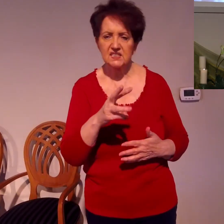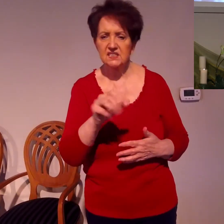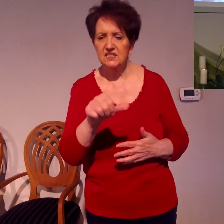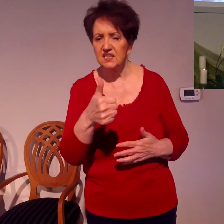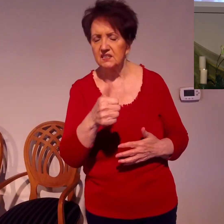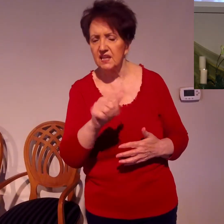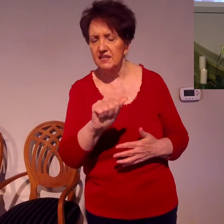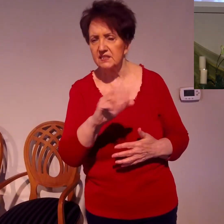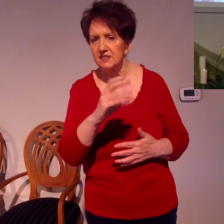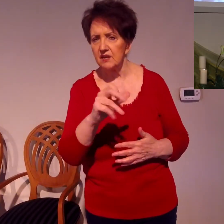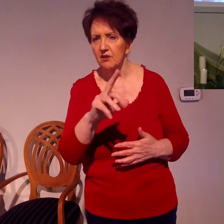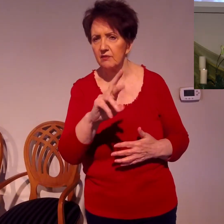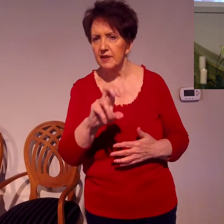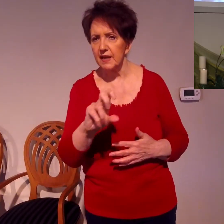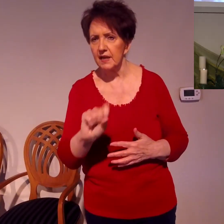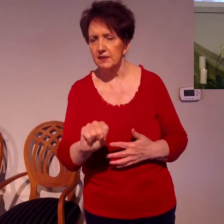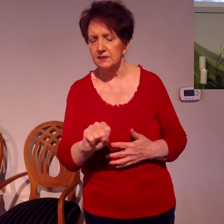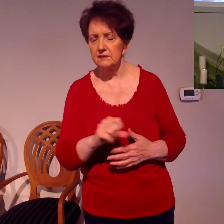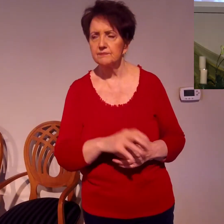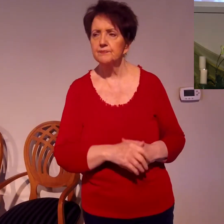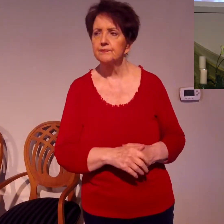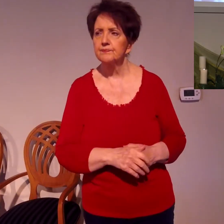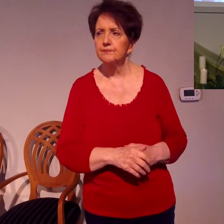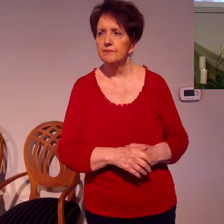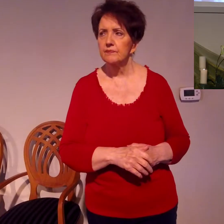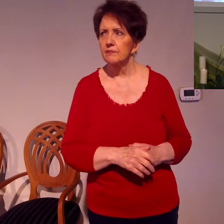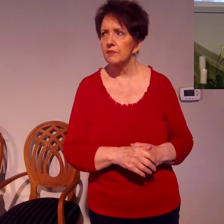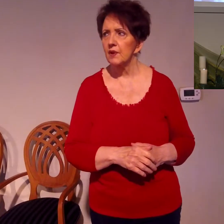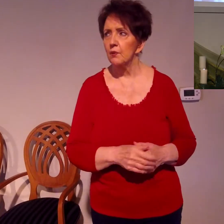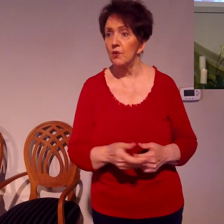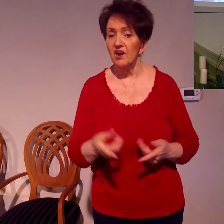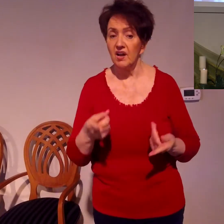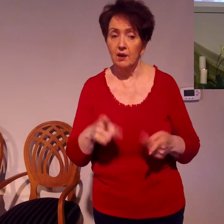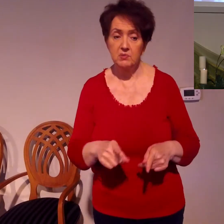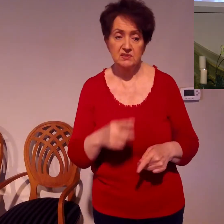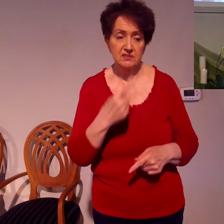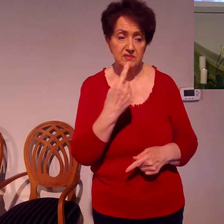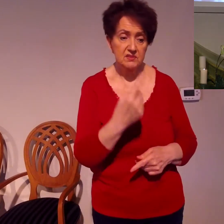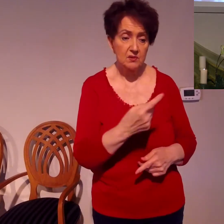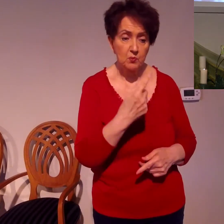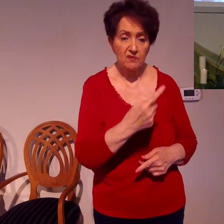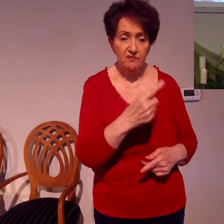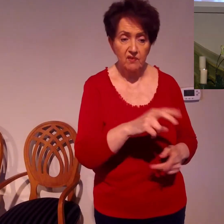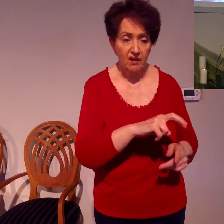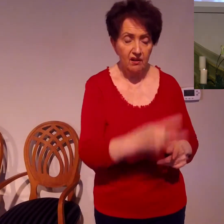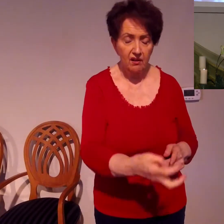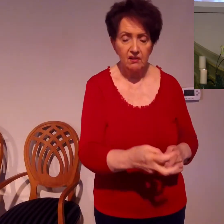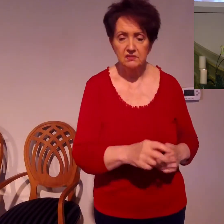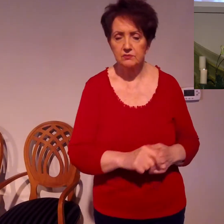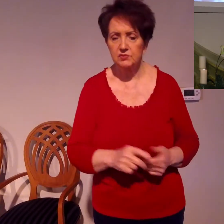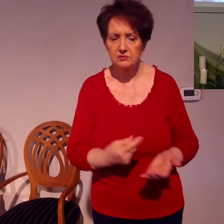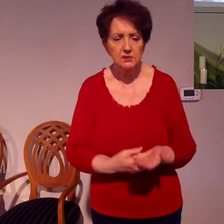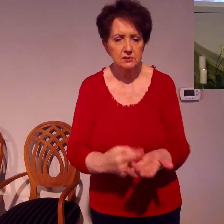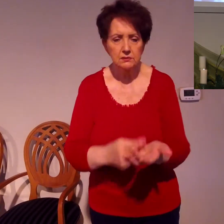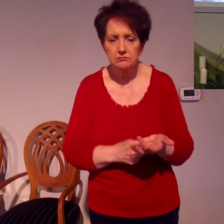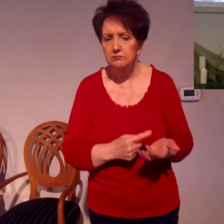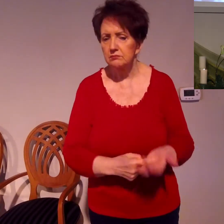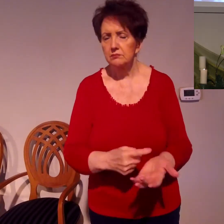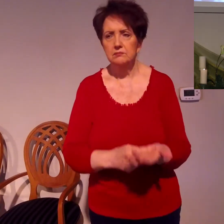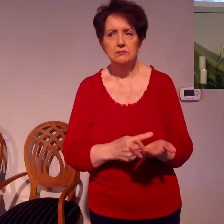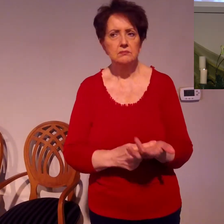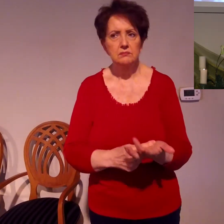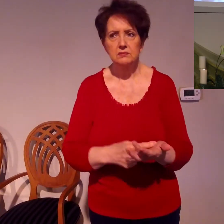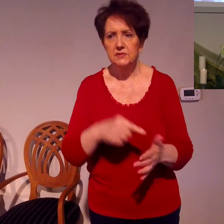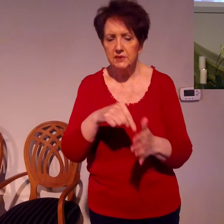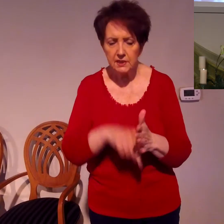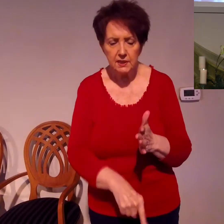whole process and we'd have to keep up with all that. And what happens if one of us falls? And are we going to know? We went through all this. We're like, well,